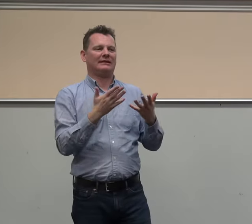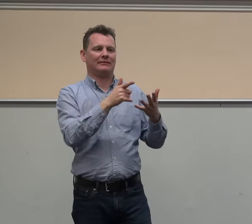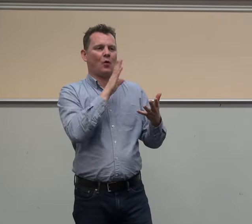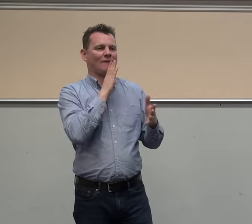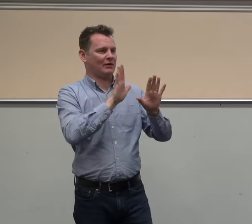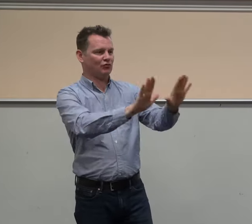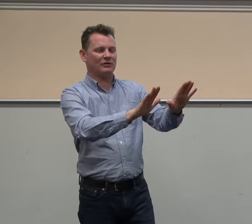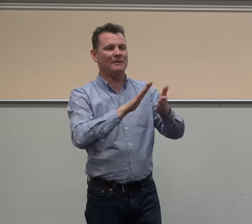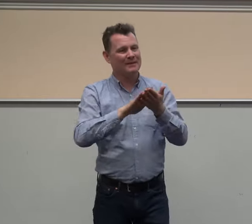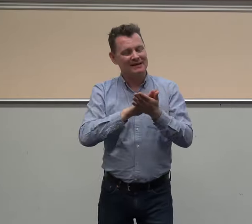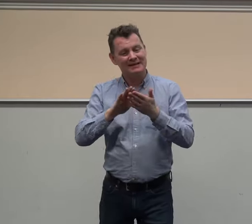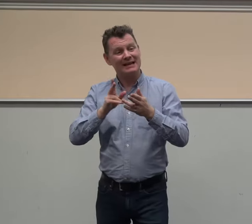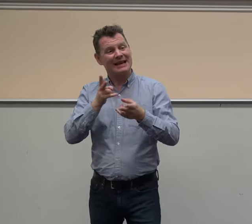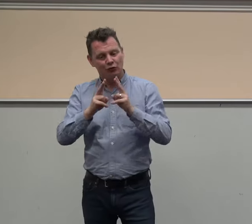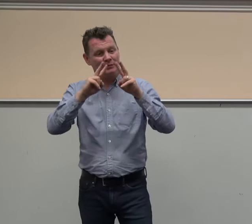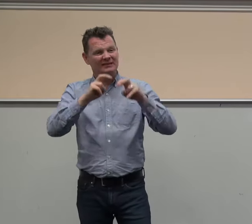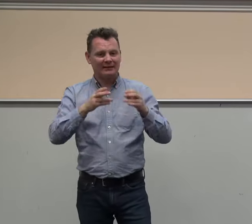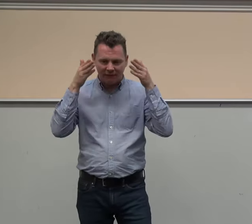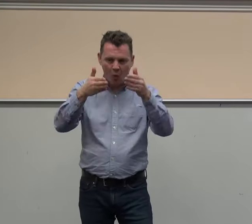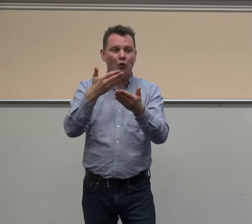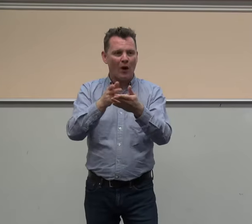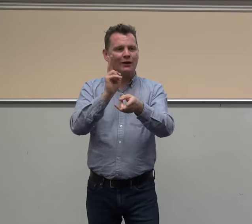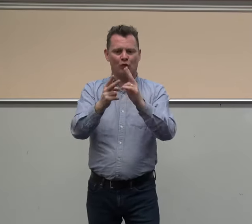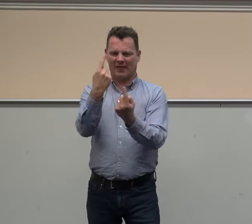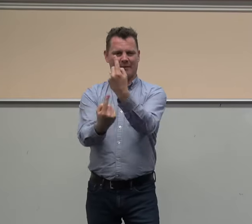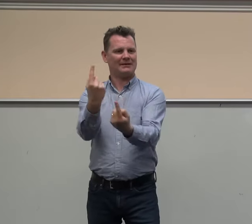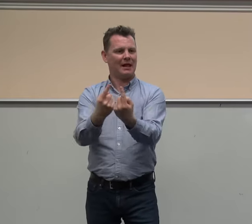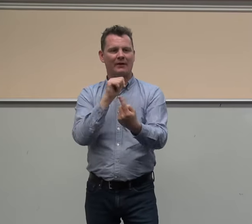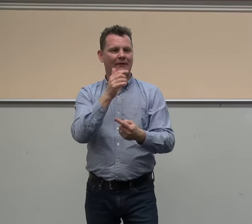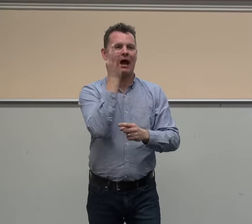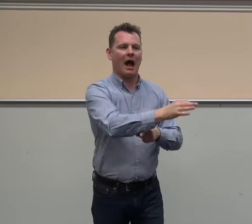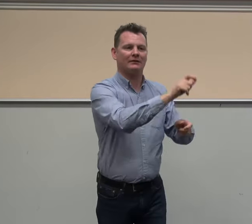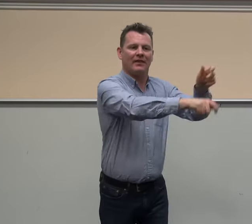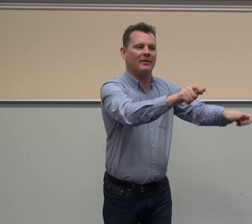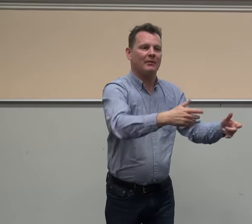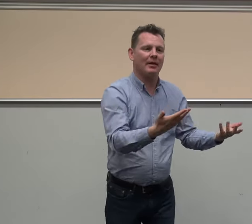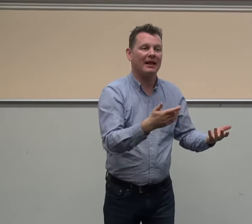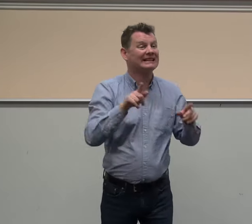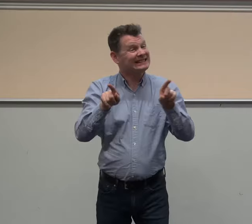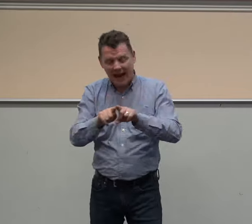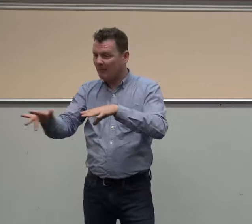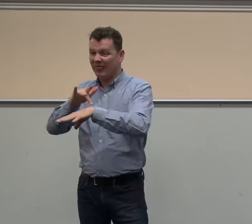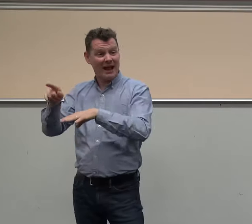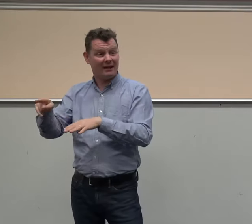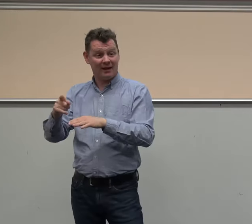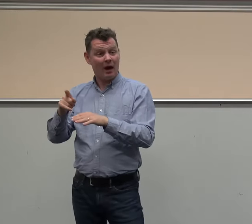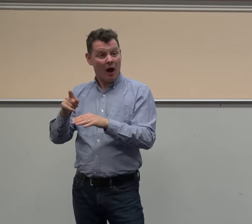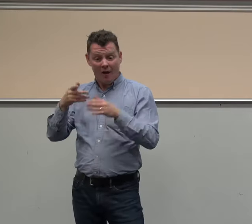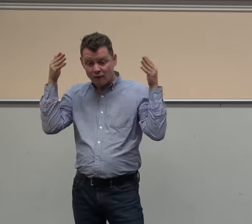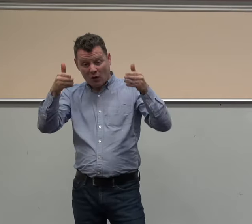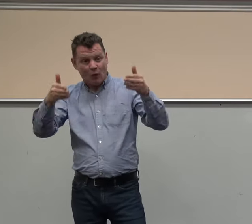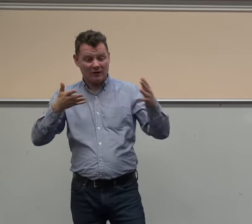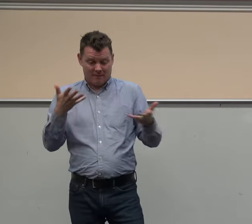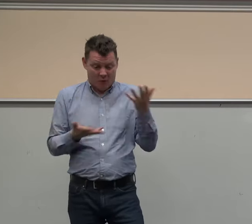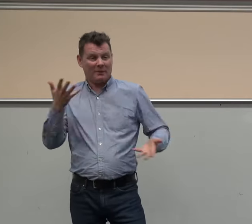focus on interpreters, and that's also true in theatre. The few studies that have been done about theatrical interpreting have been